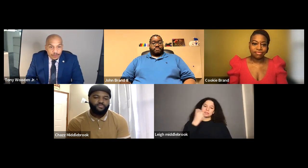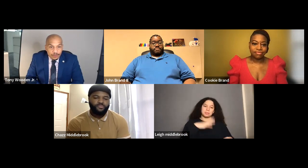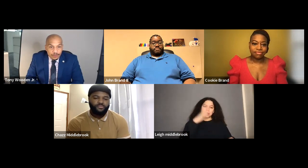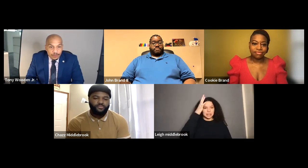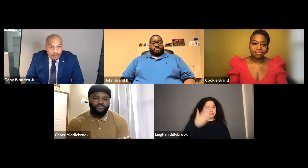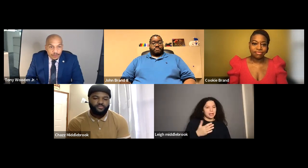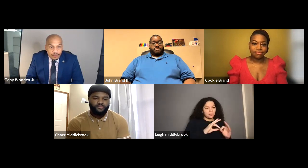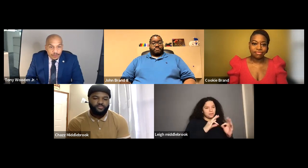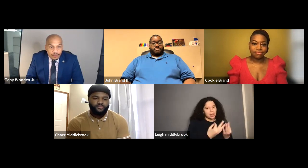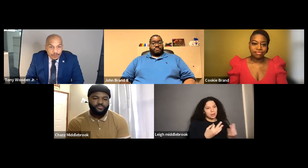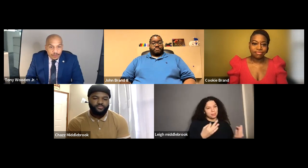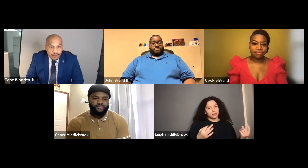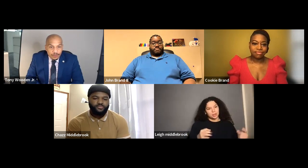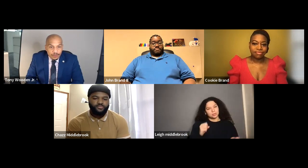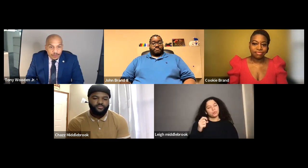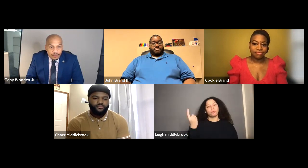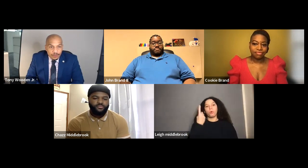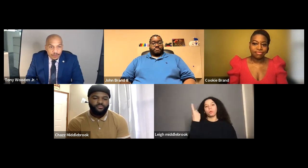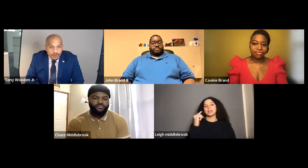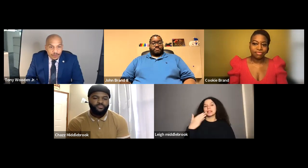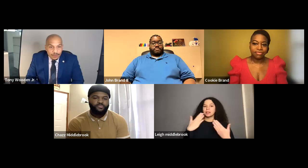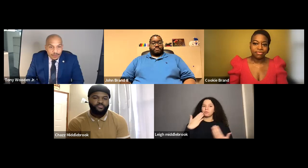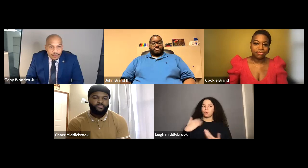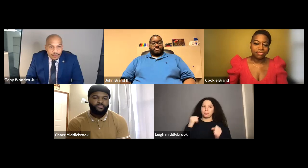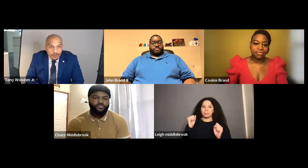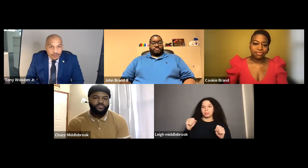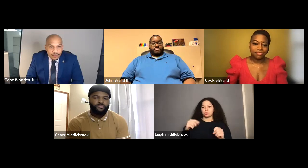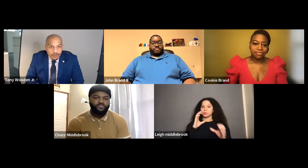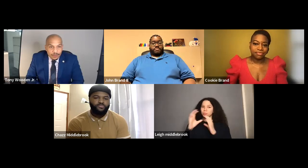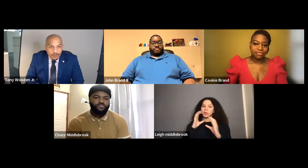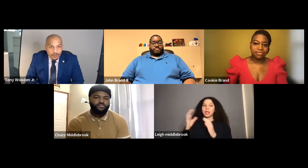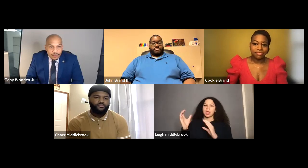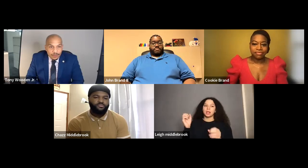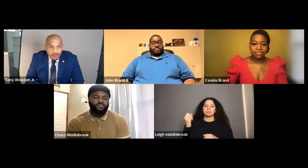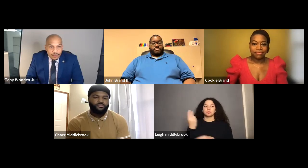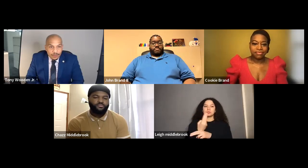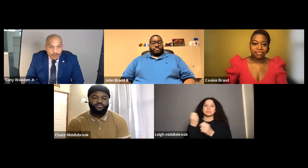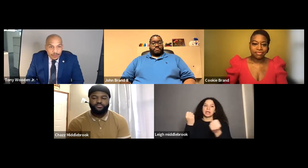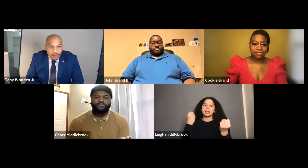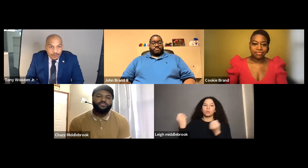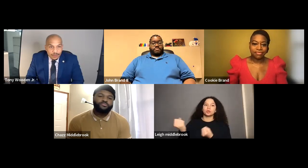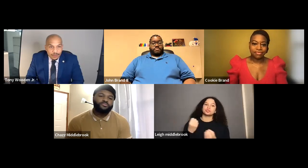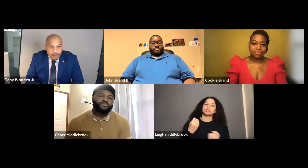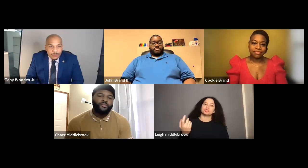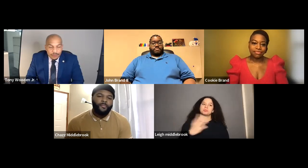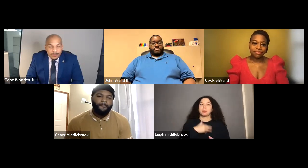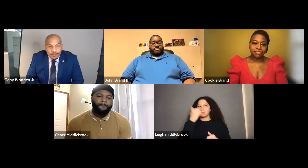You know, I understand how they feel because of my dad's side of the family. And so it just makes me reflect and be grateful for my